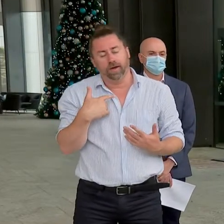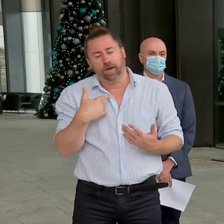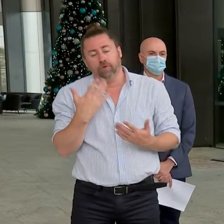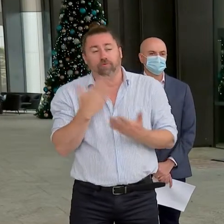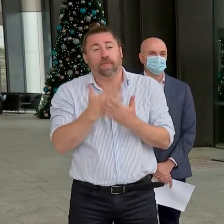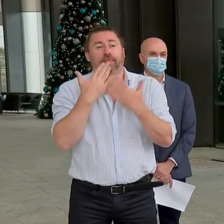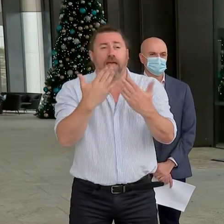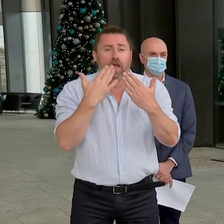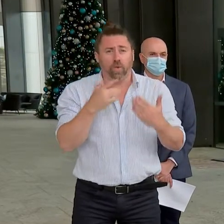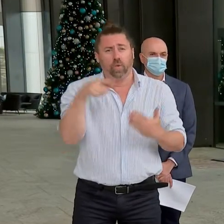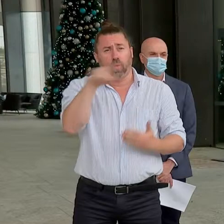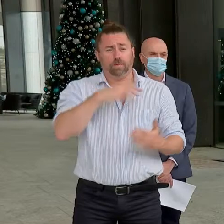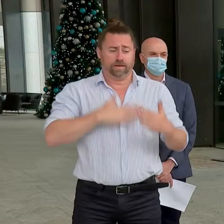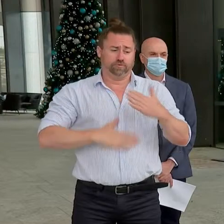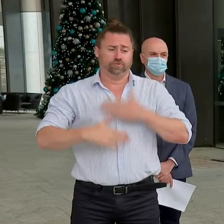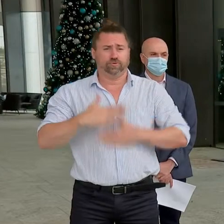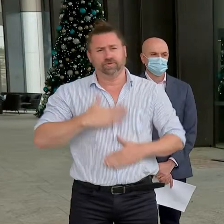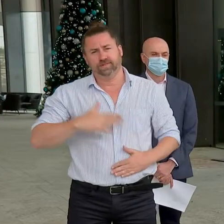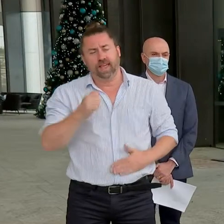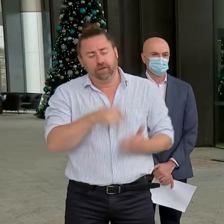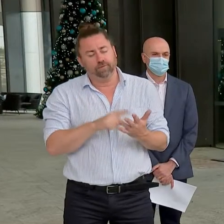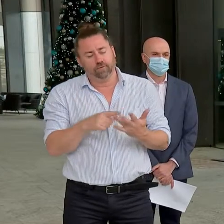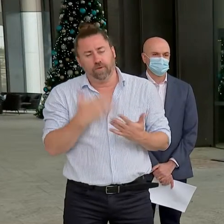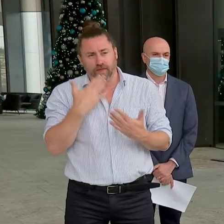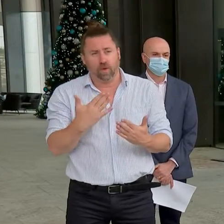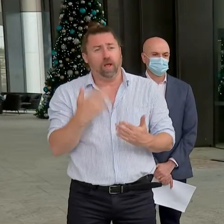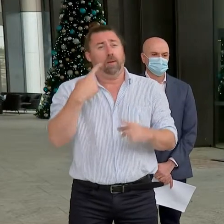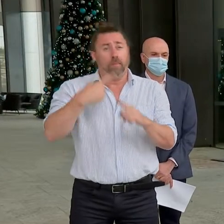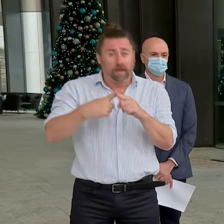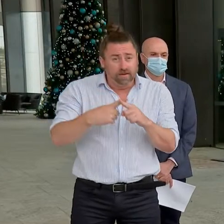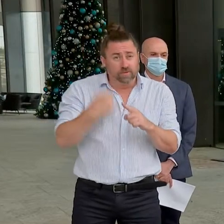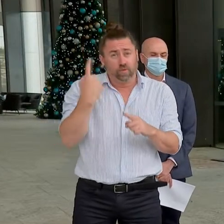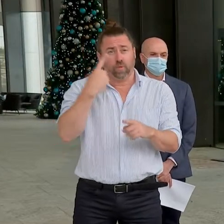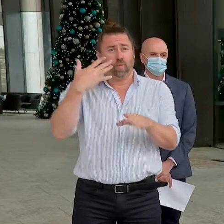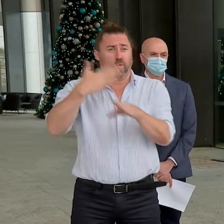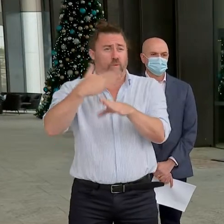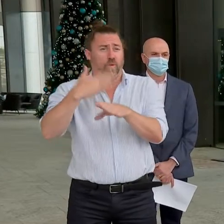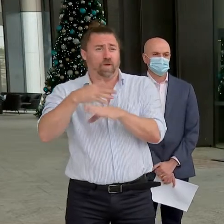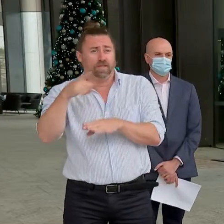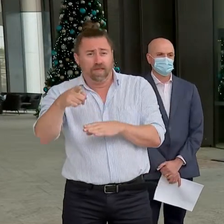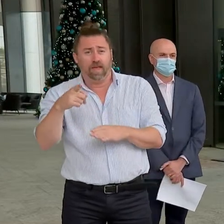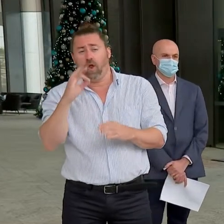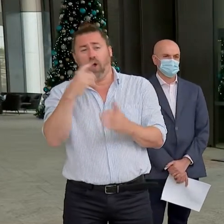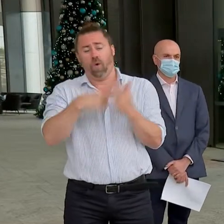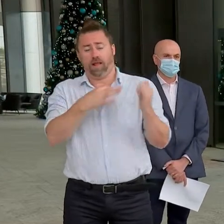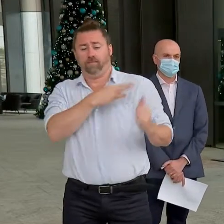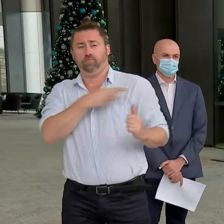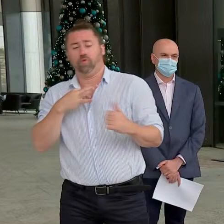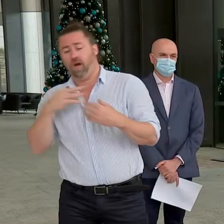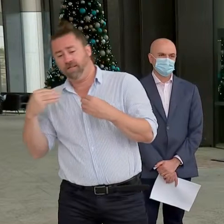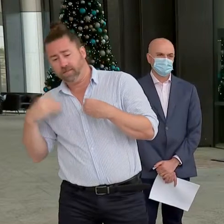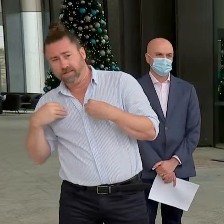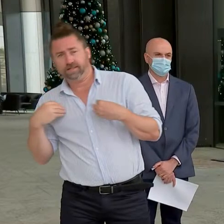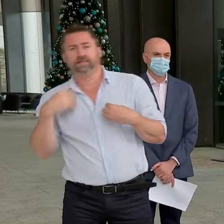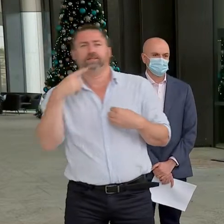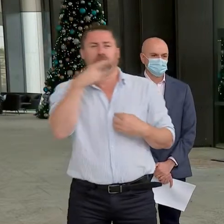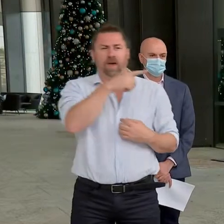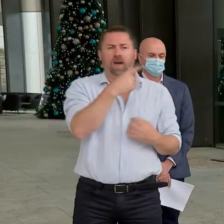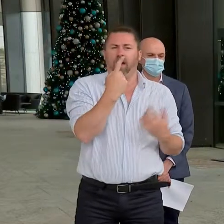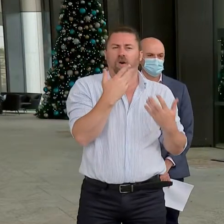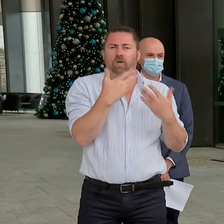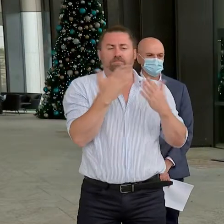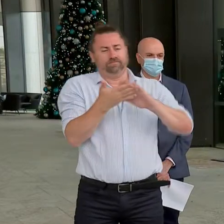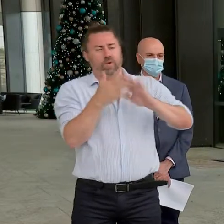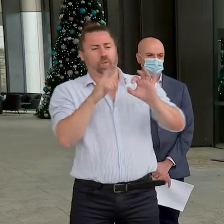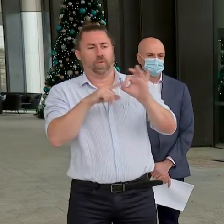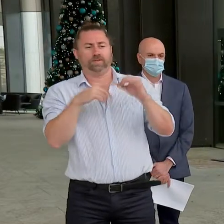their patience, and also thank all the staff at both the public sites and also the private pathologists who are doing those